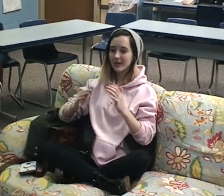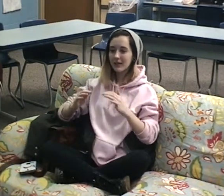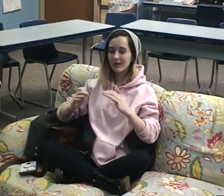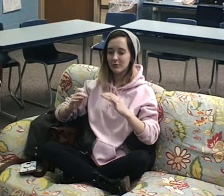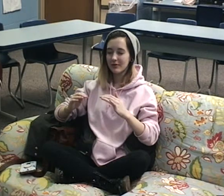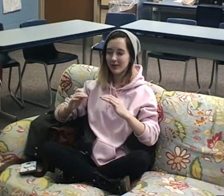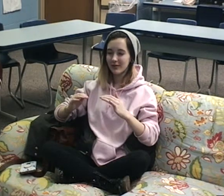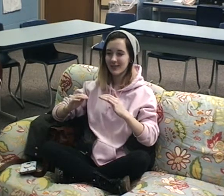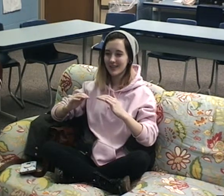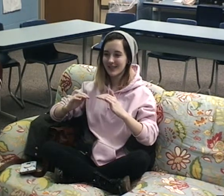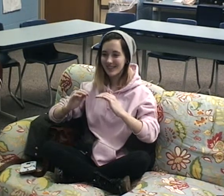I'm trying to figure out how to say this.